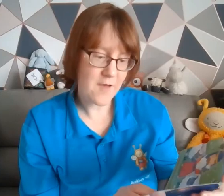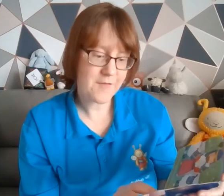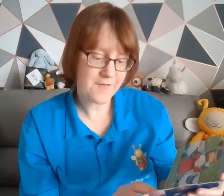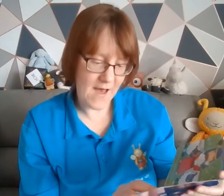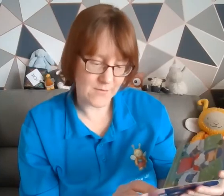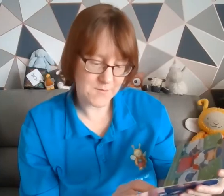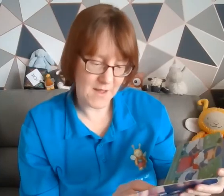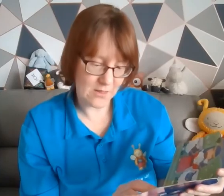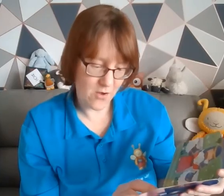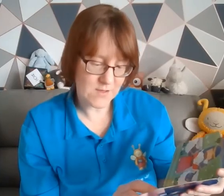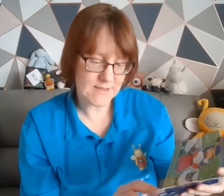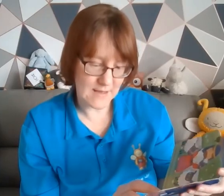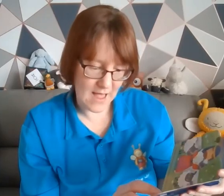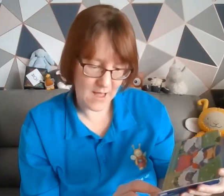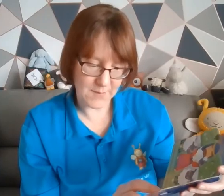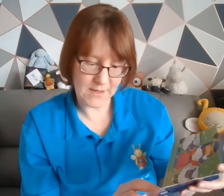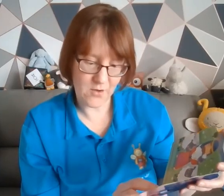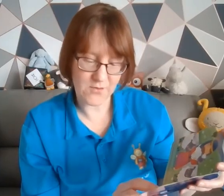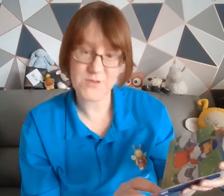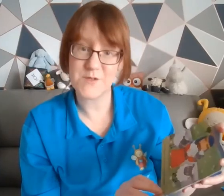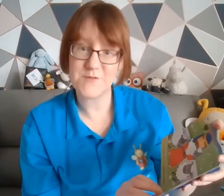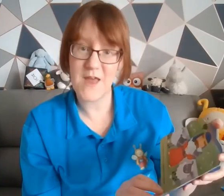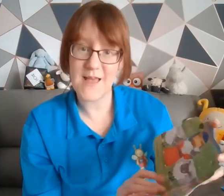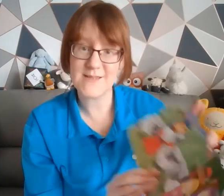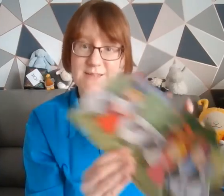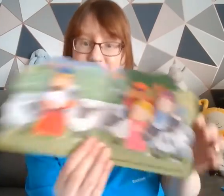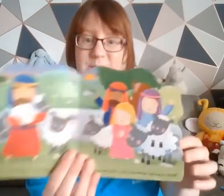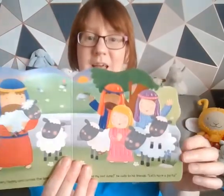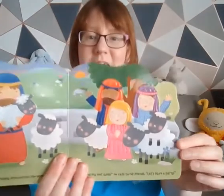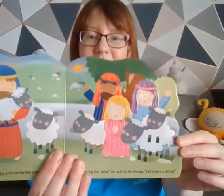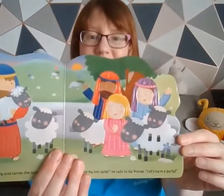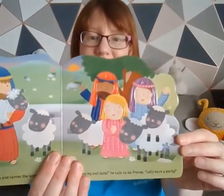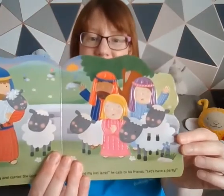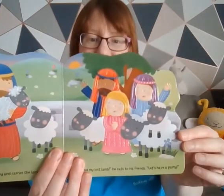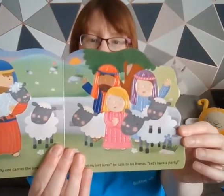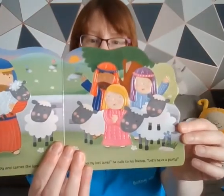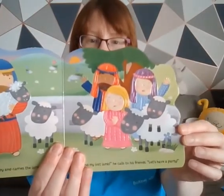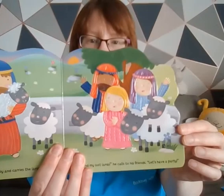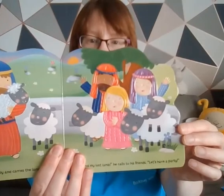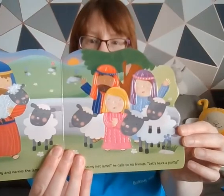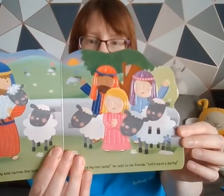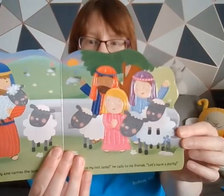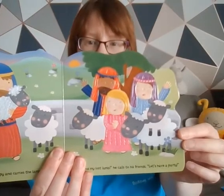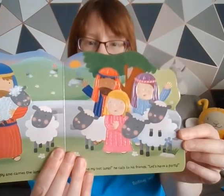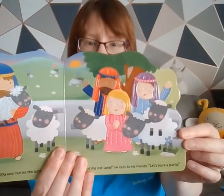I've found my lost lamb, he calls to his friends. Let's have a party.